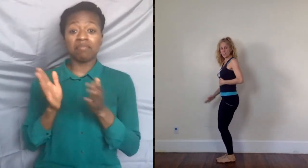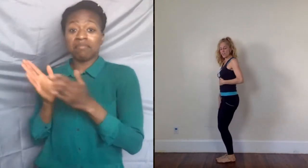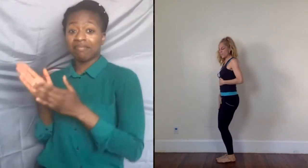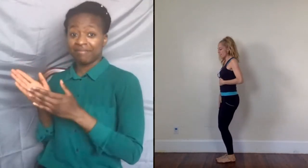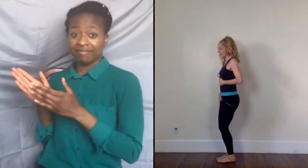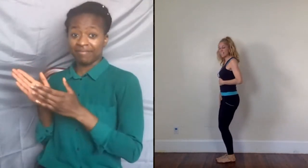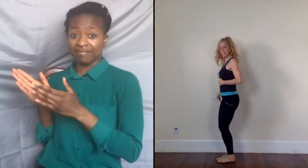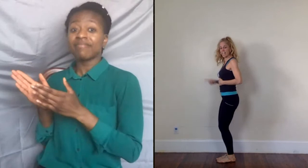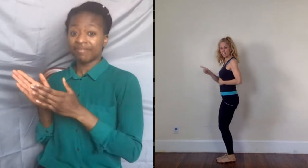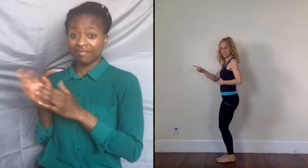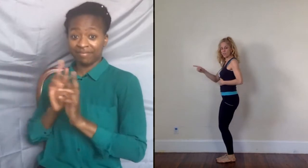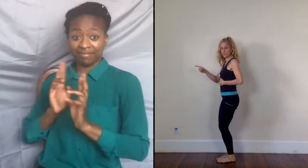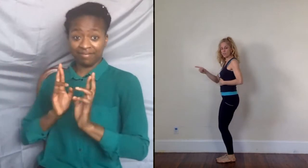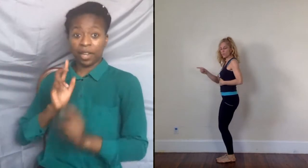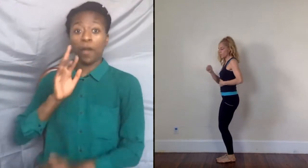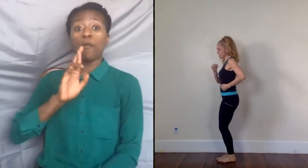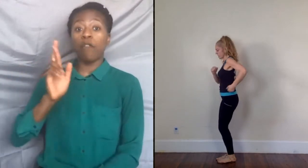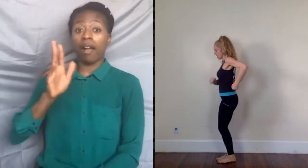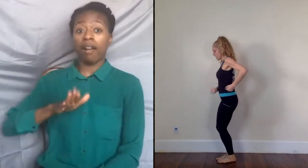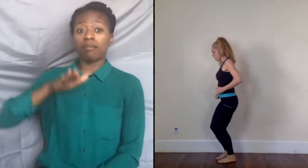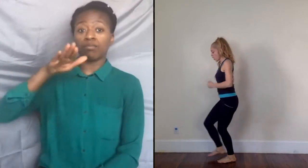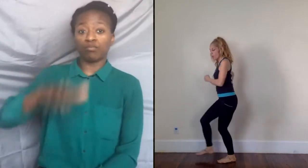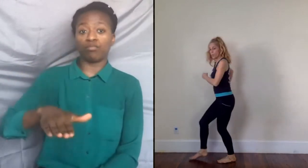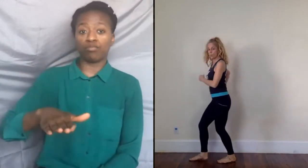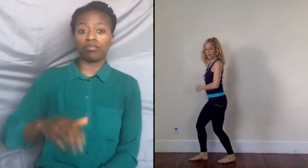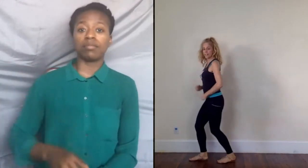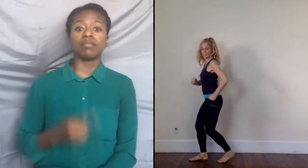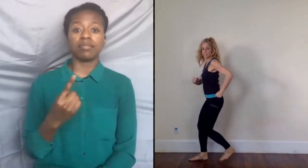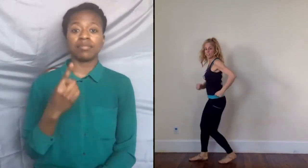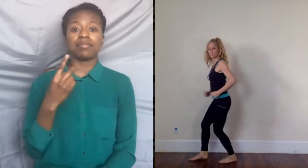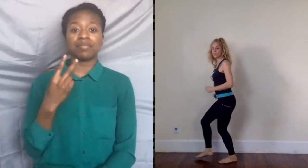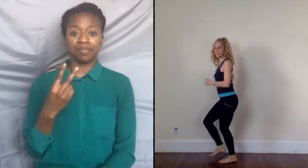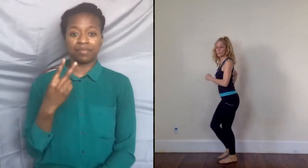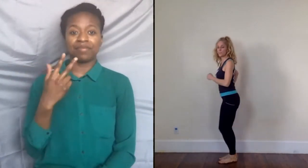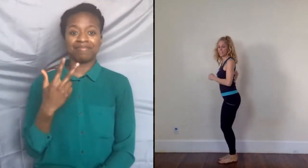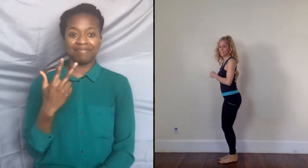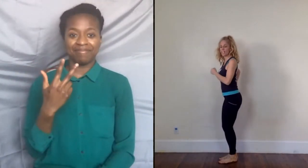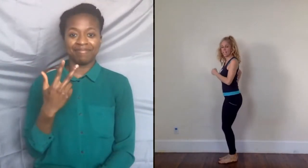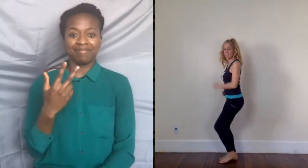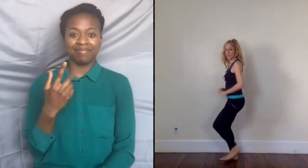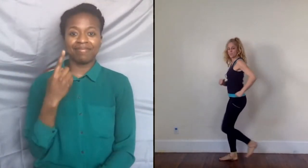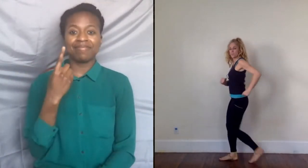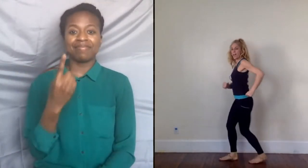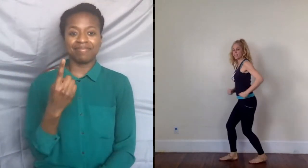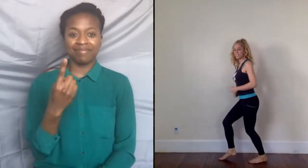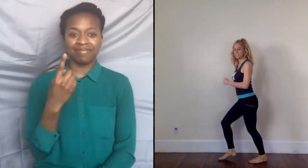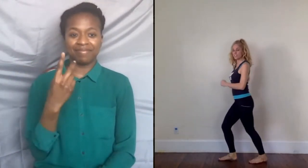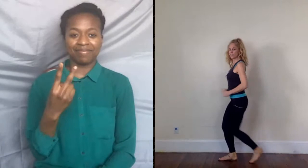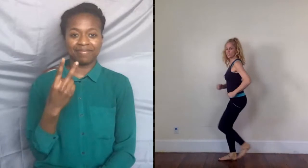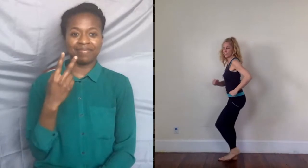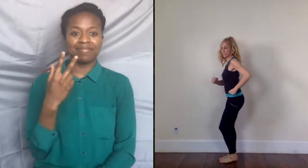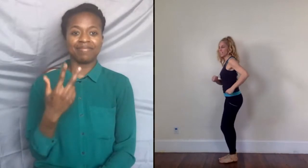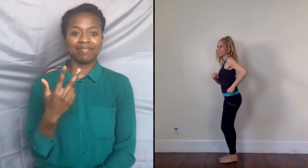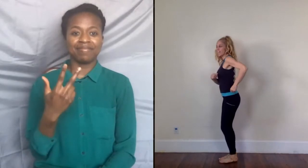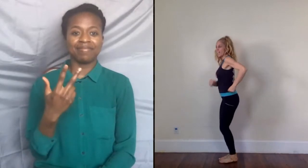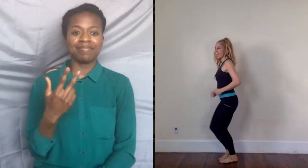go. My right leg going forward. 1, 2, 3, and back, 2,